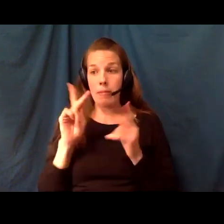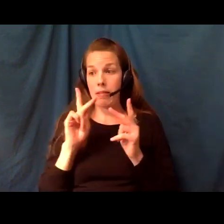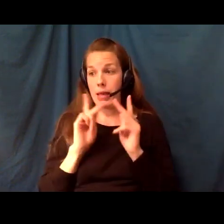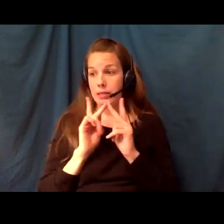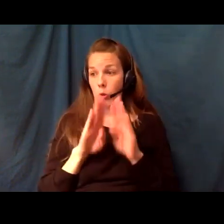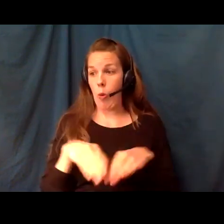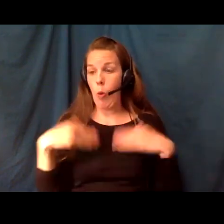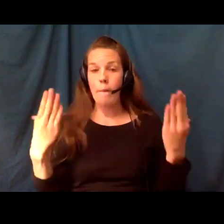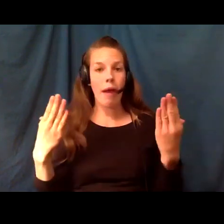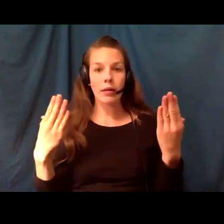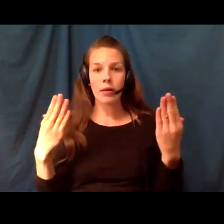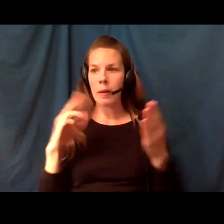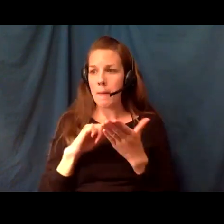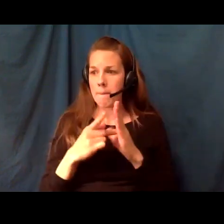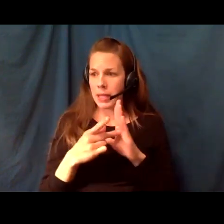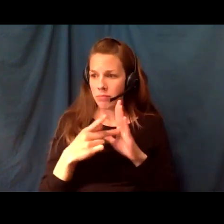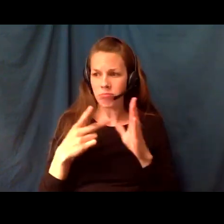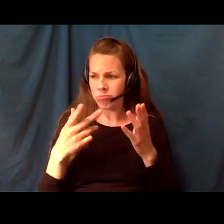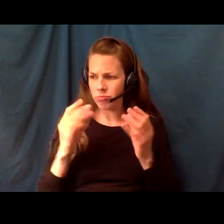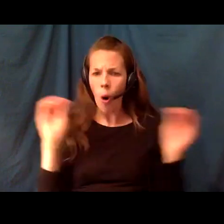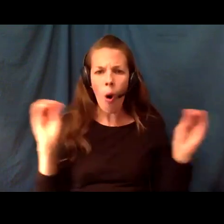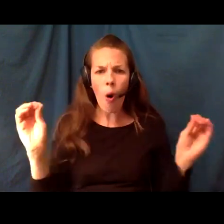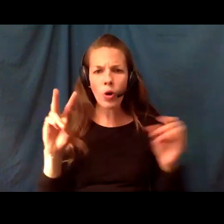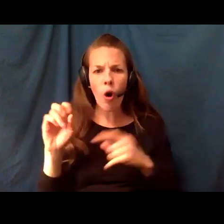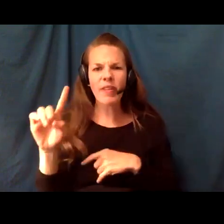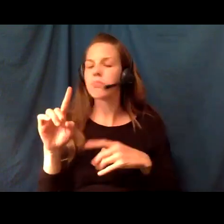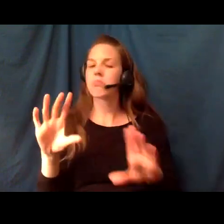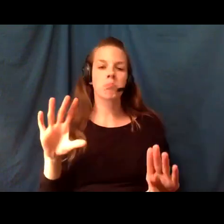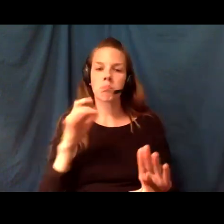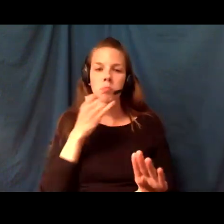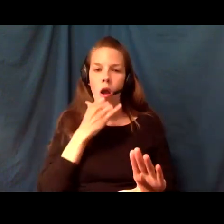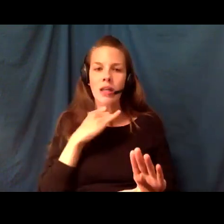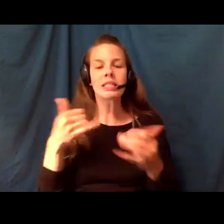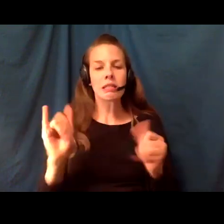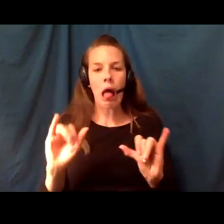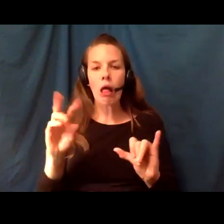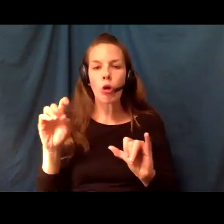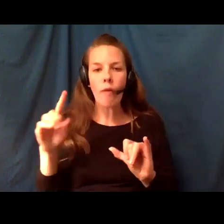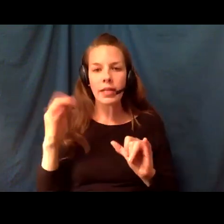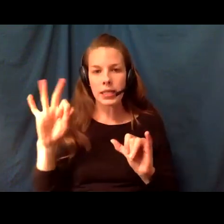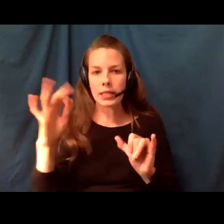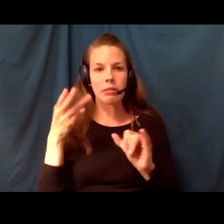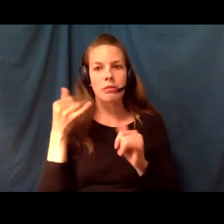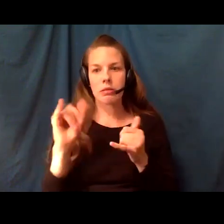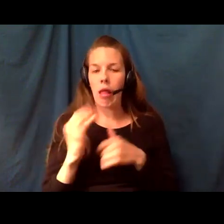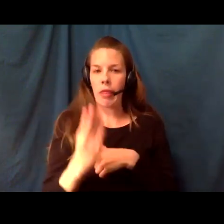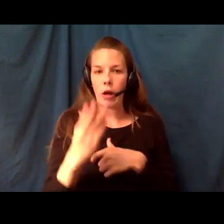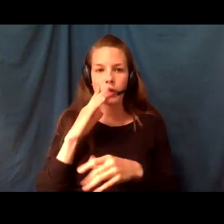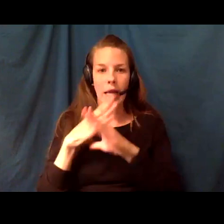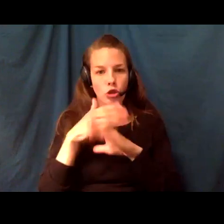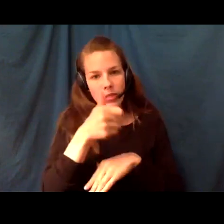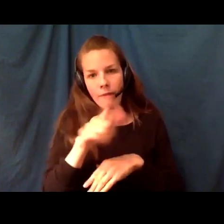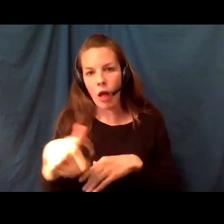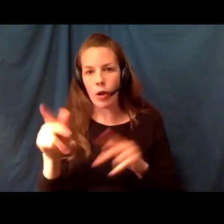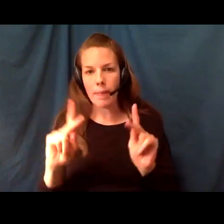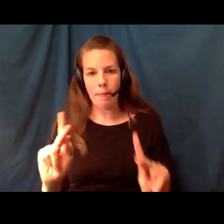that COVID-19 isn't present. Protect yourself and others when you choose to go out and about. Events and